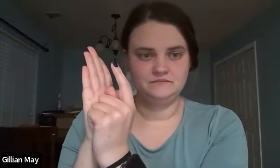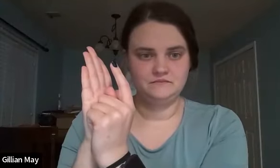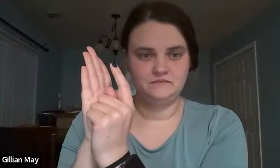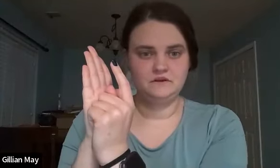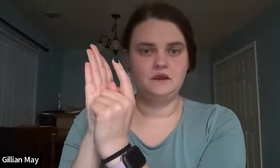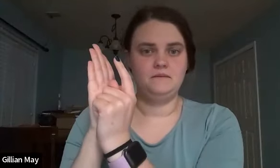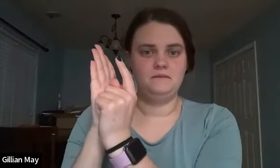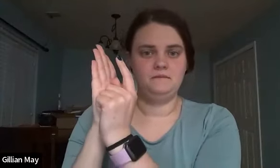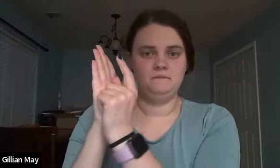Okay.